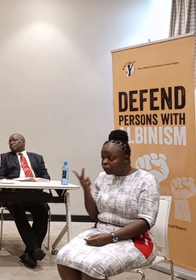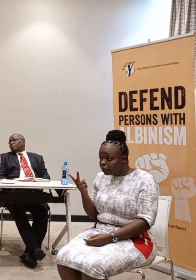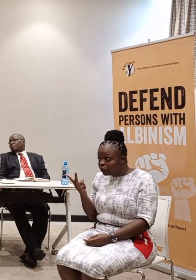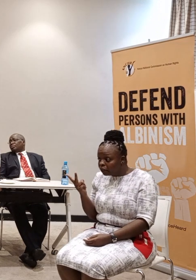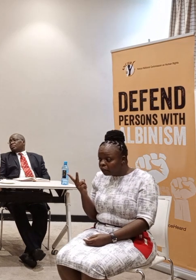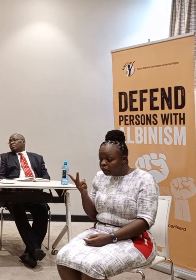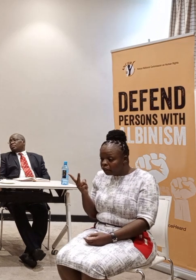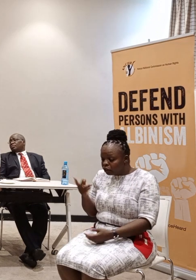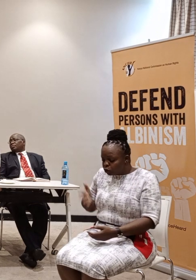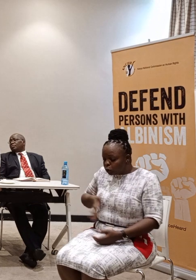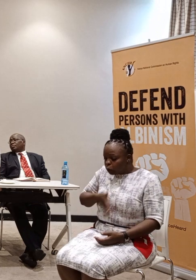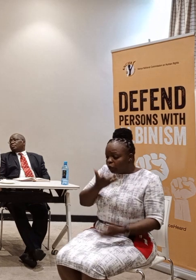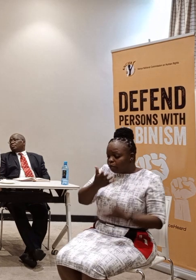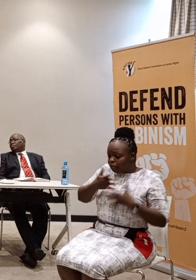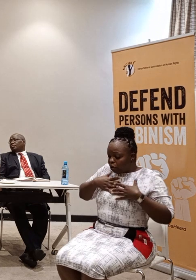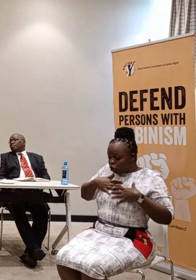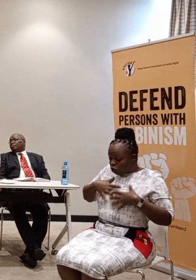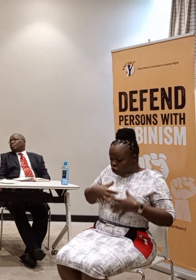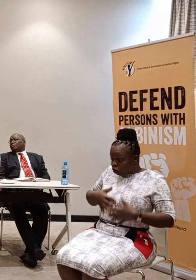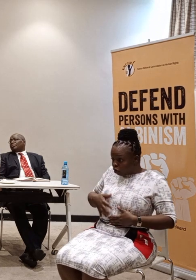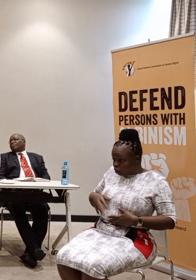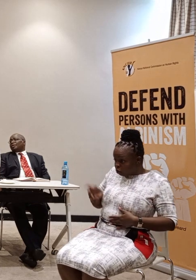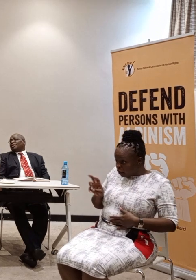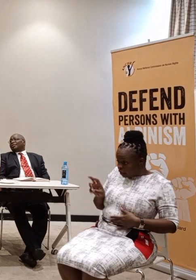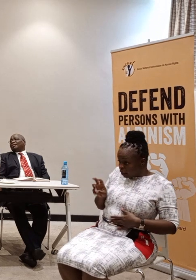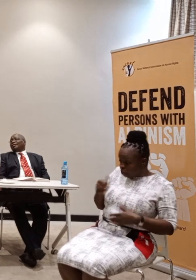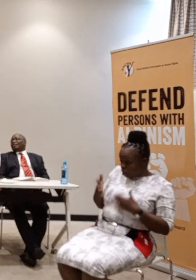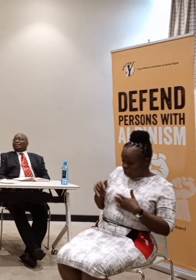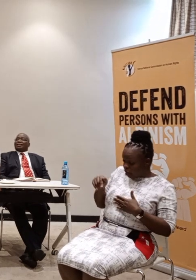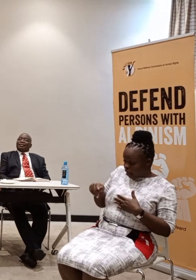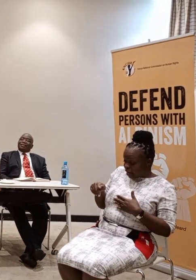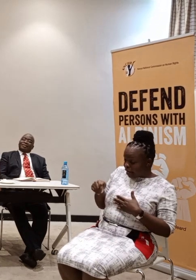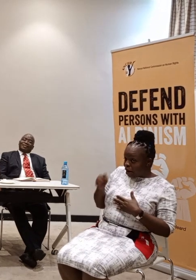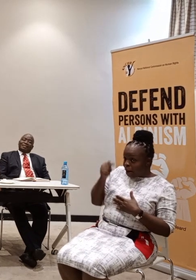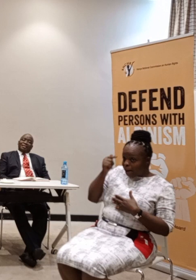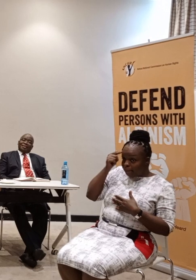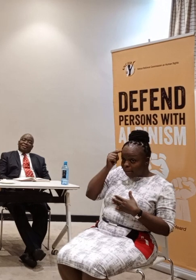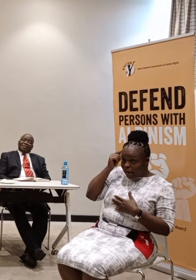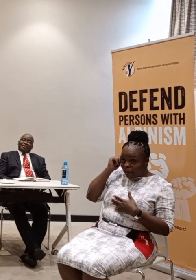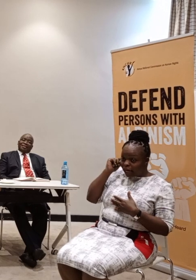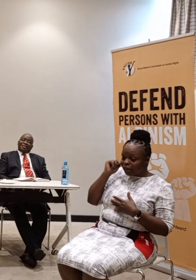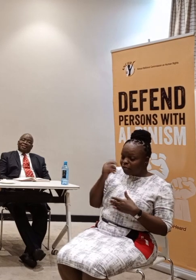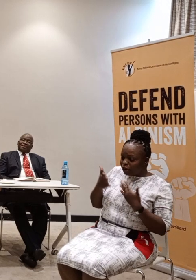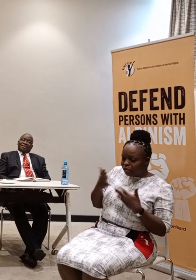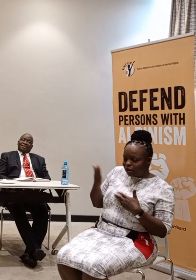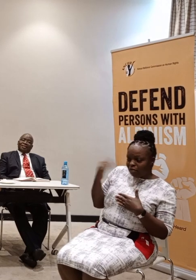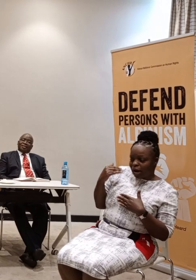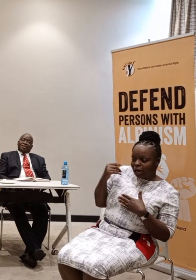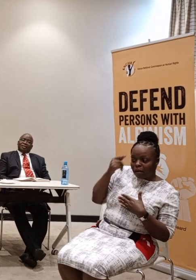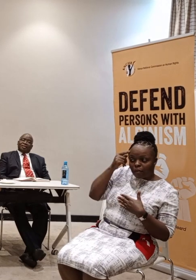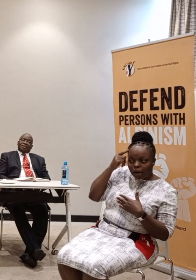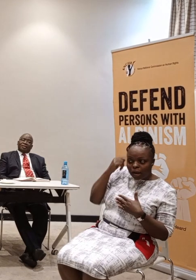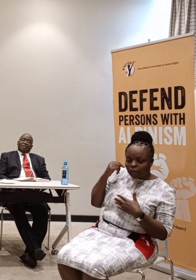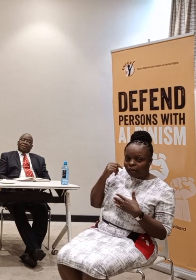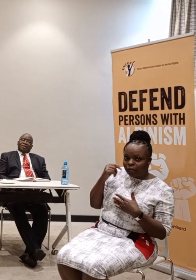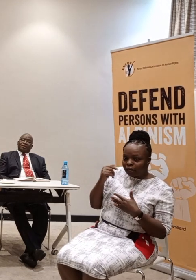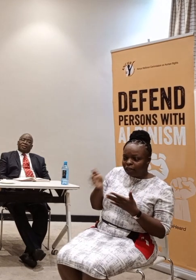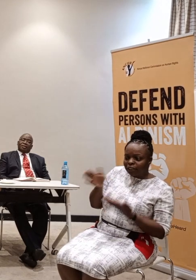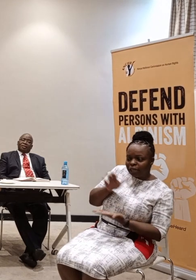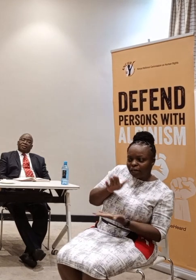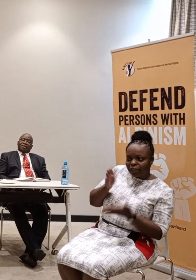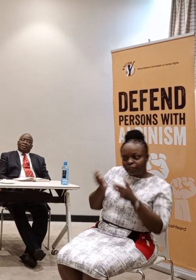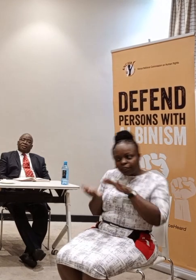vizuri. Maybe ni mweusi mgongo. Maybe mguu ni nyeusi. Mtoa tena. Mgeuze. It was bad. I felt